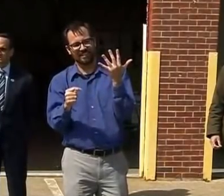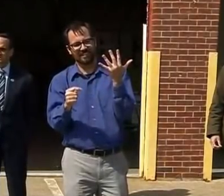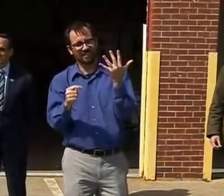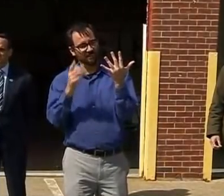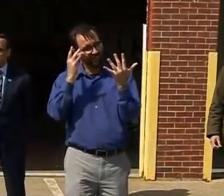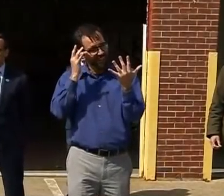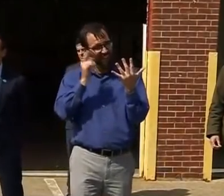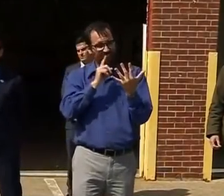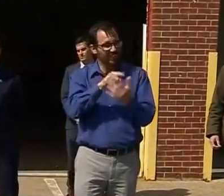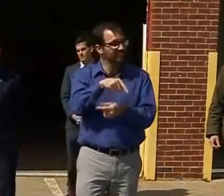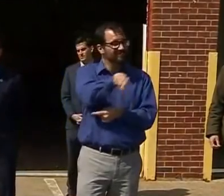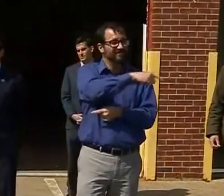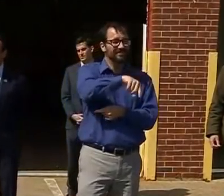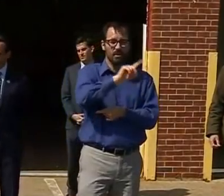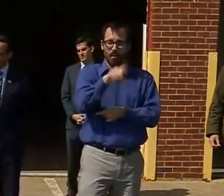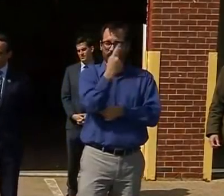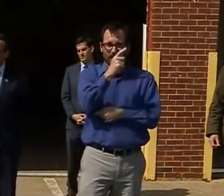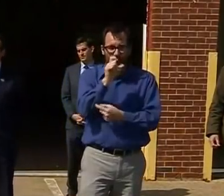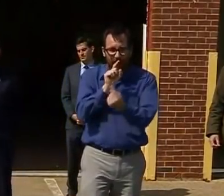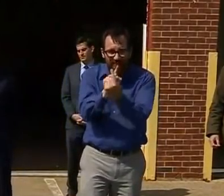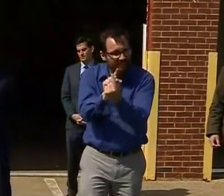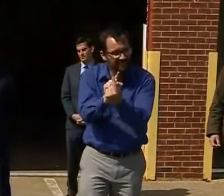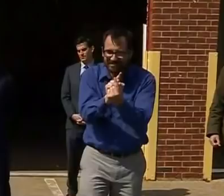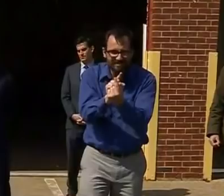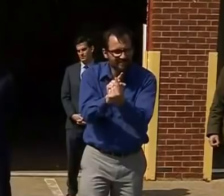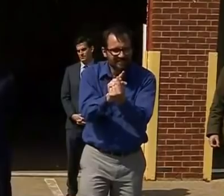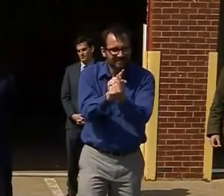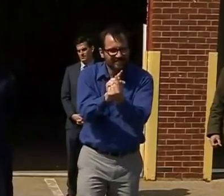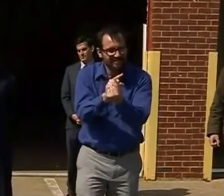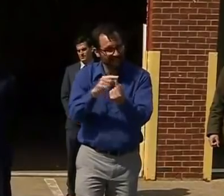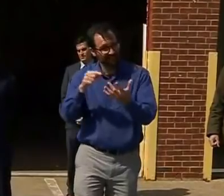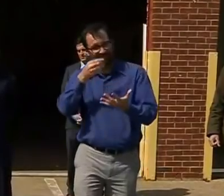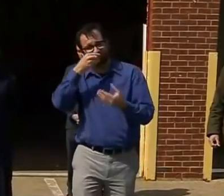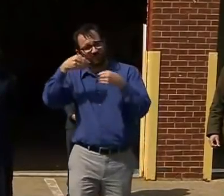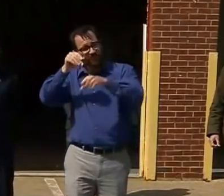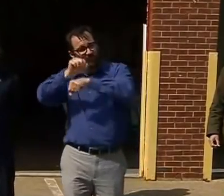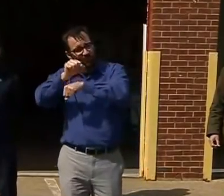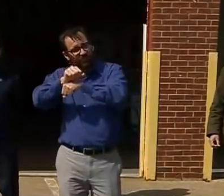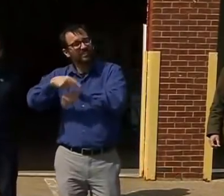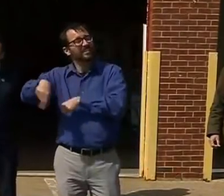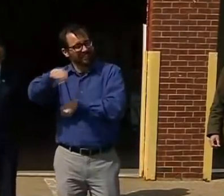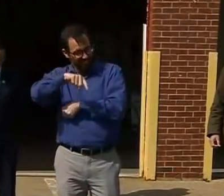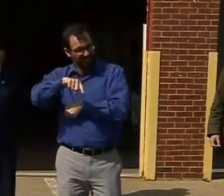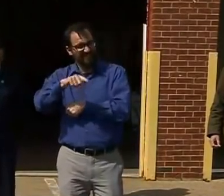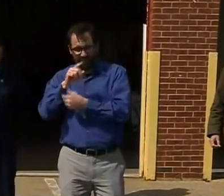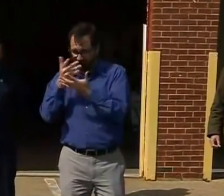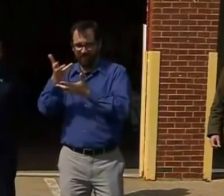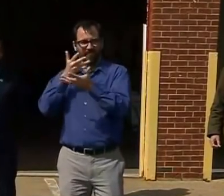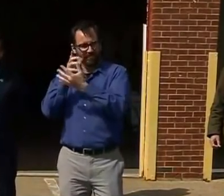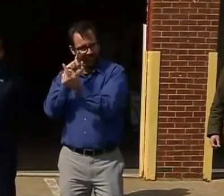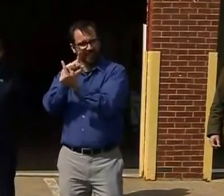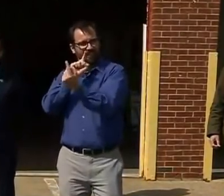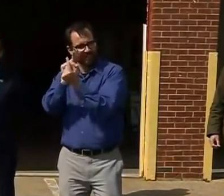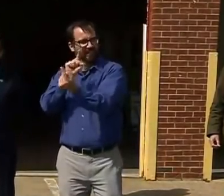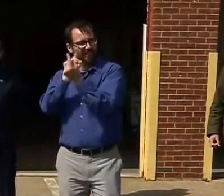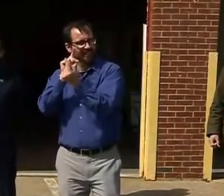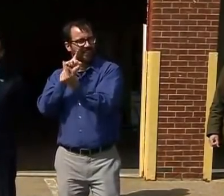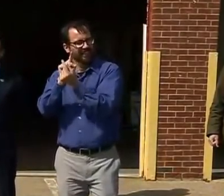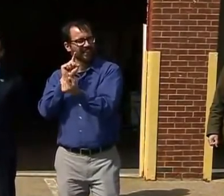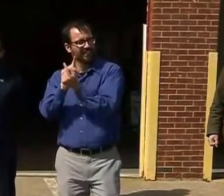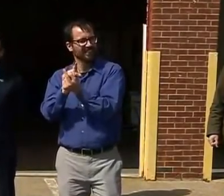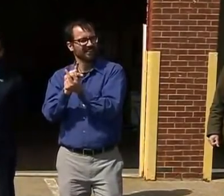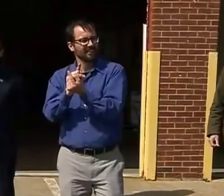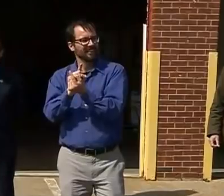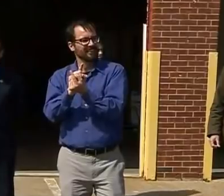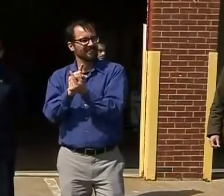who may not be symptomatic, but may in fact be carriers. And that's why that face covering